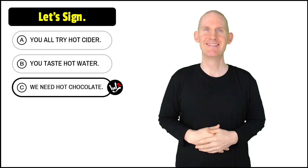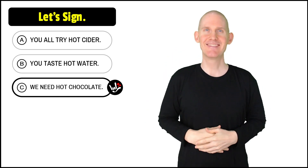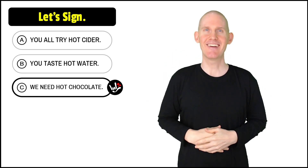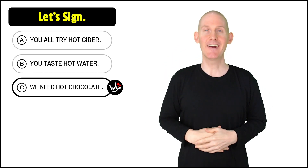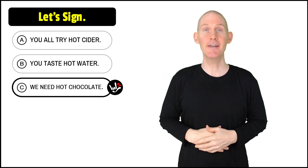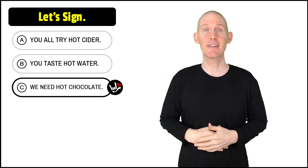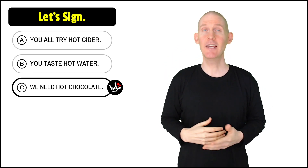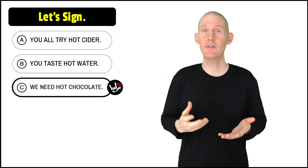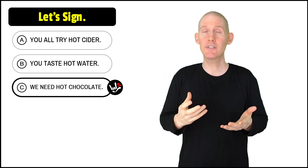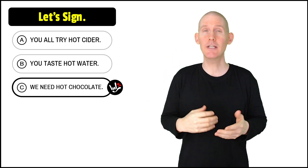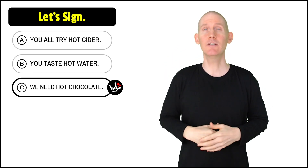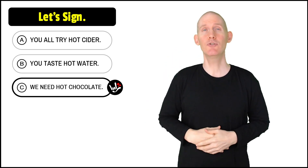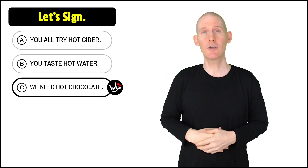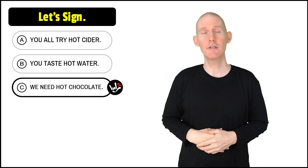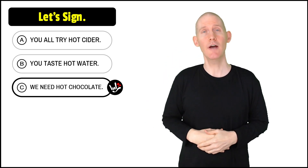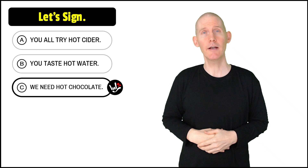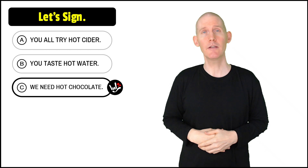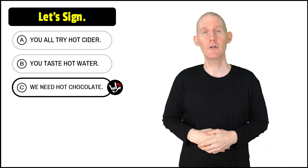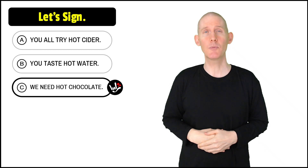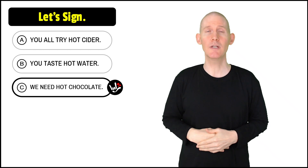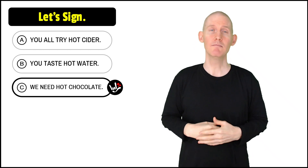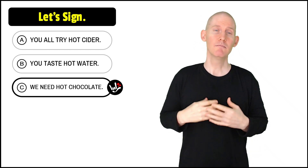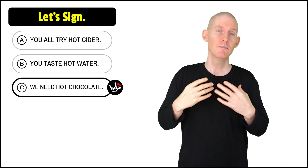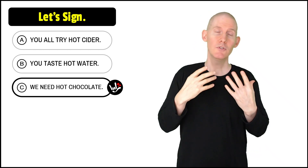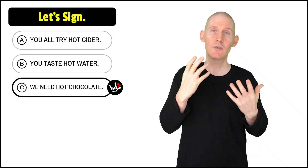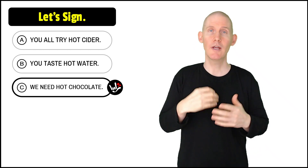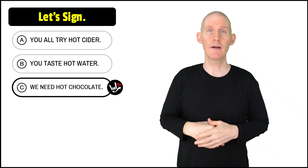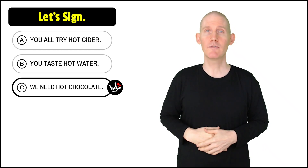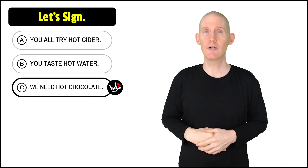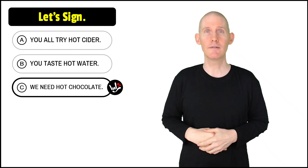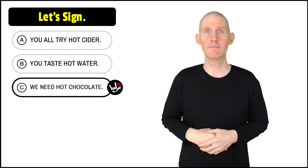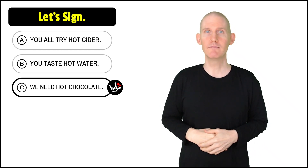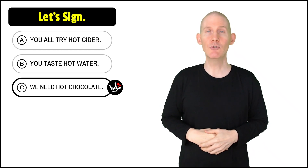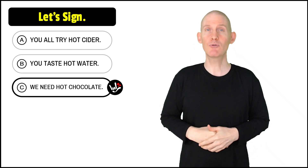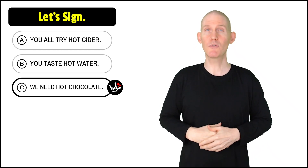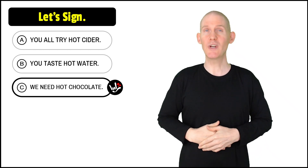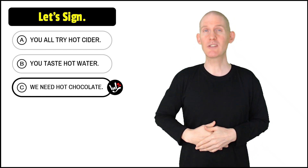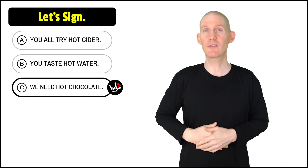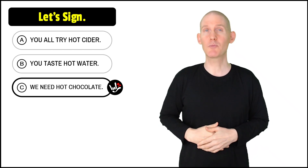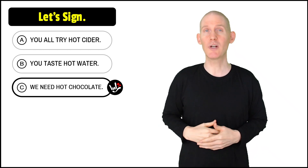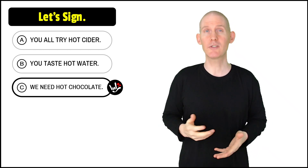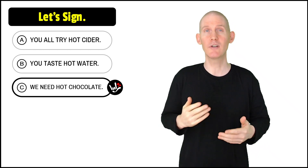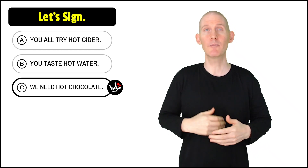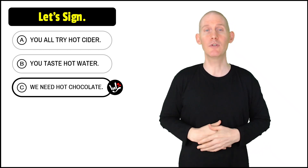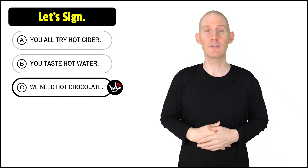All right, at the end of the sentence, you could nod a little bit. You could have a neutral facial expression, up to you.